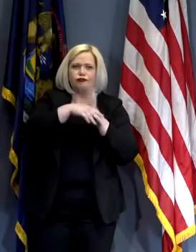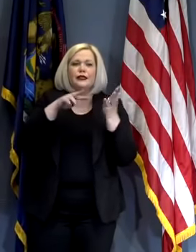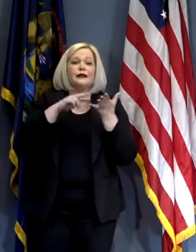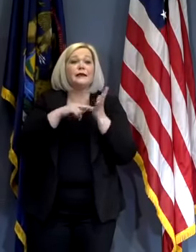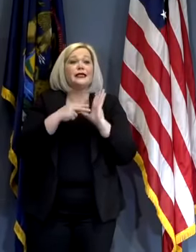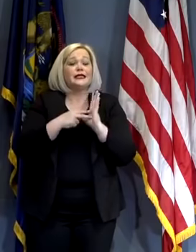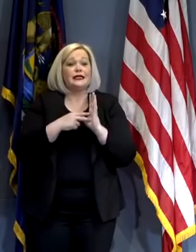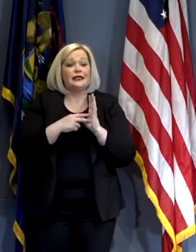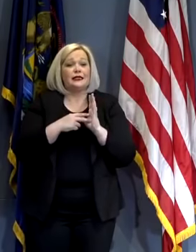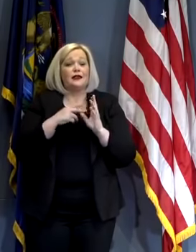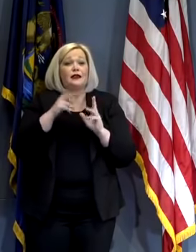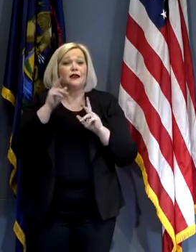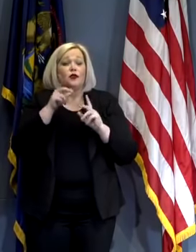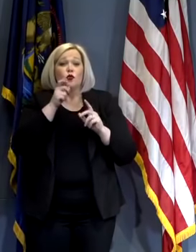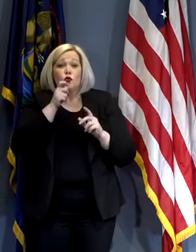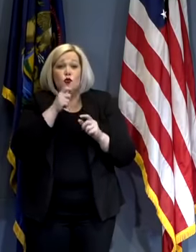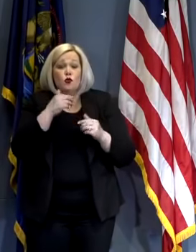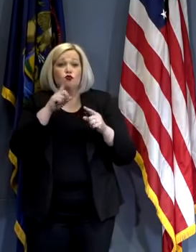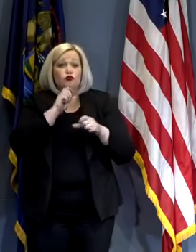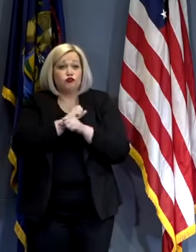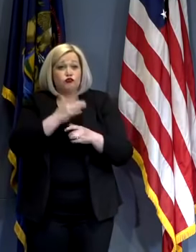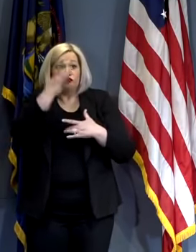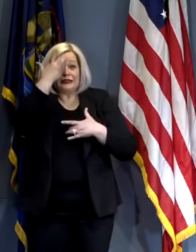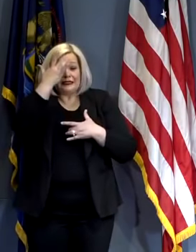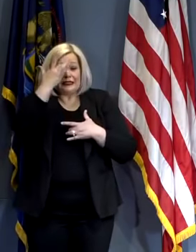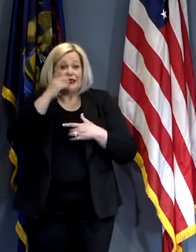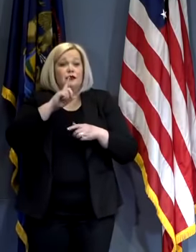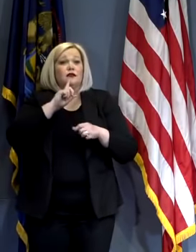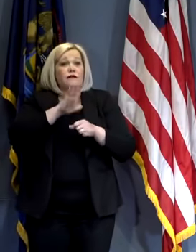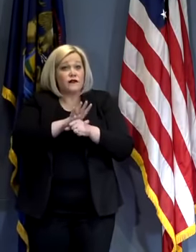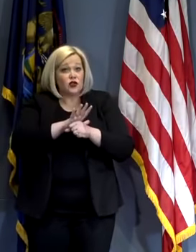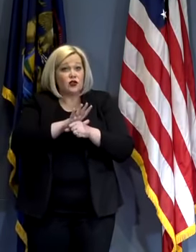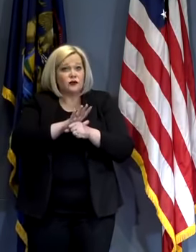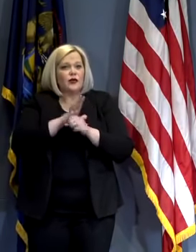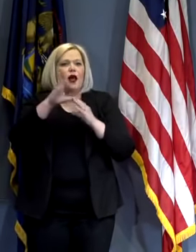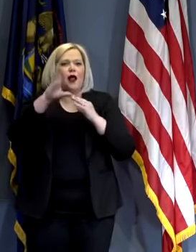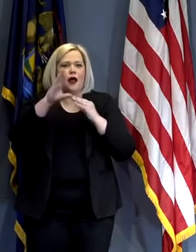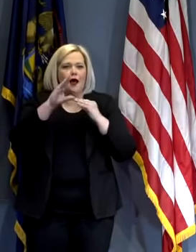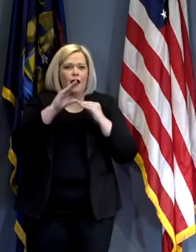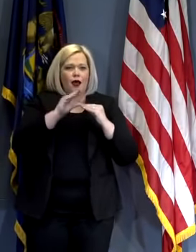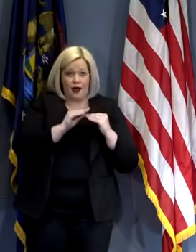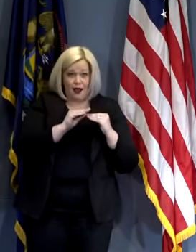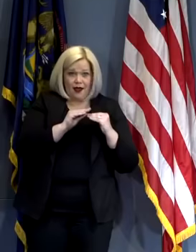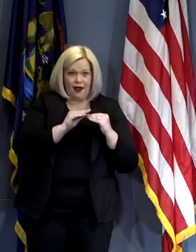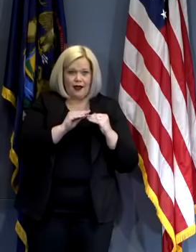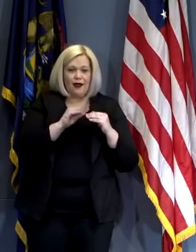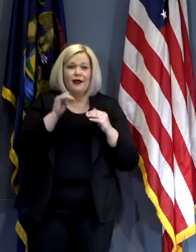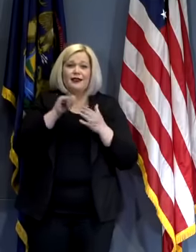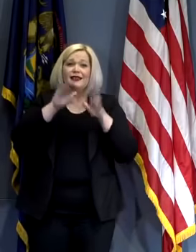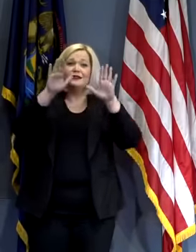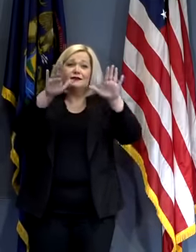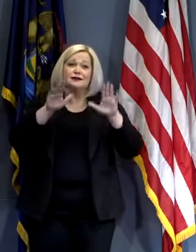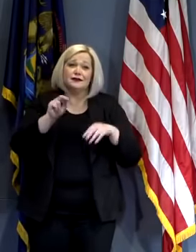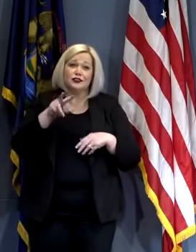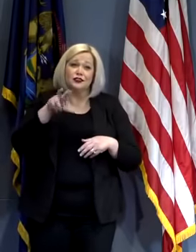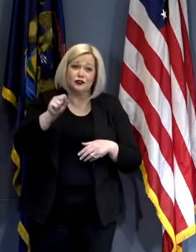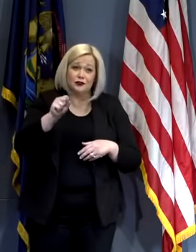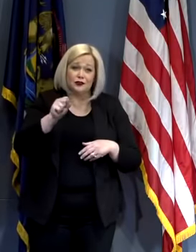Fewer positive results each day. This is great news. We've significantly increased our testing